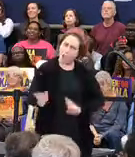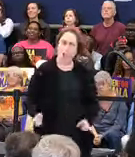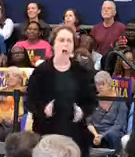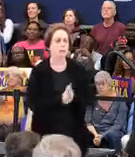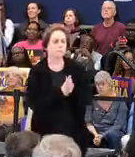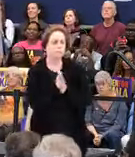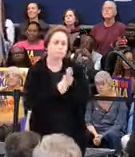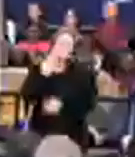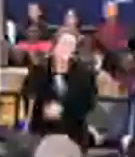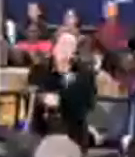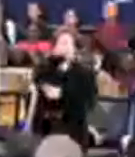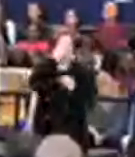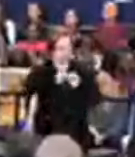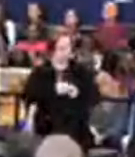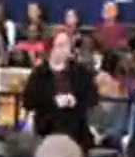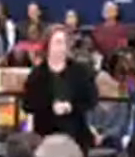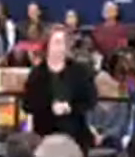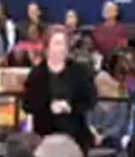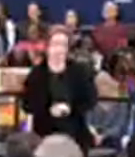We know how to fight.